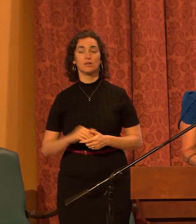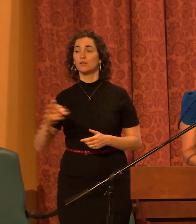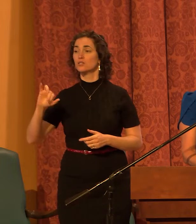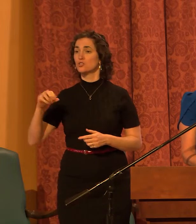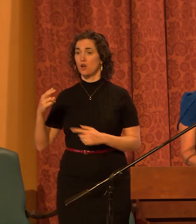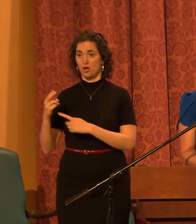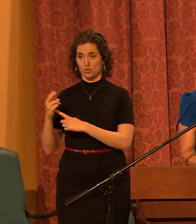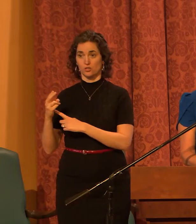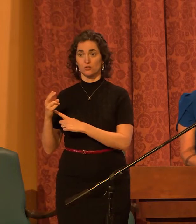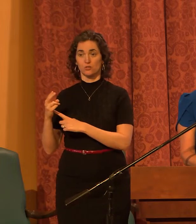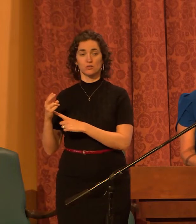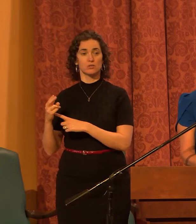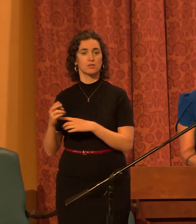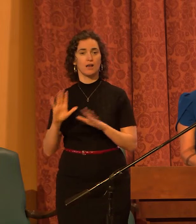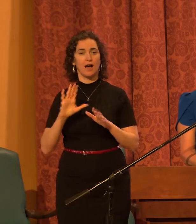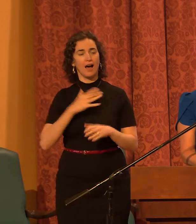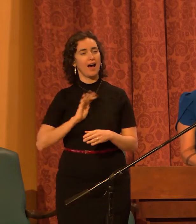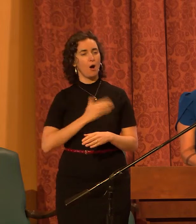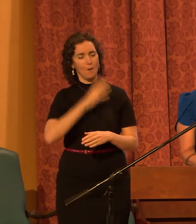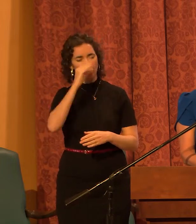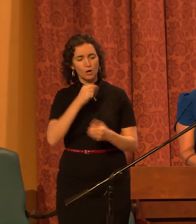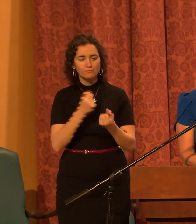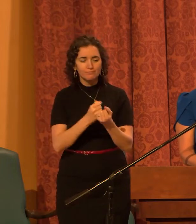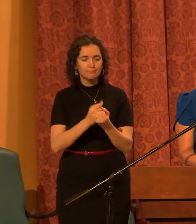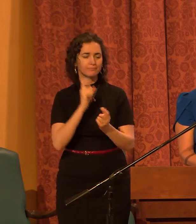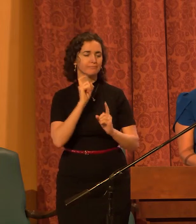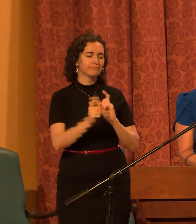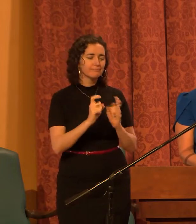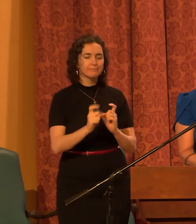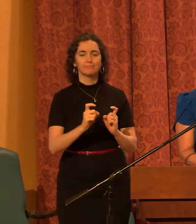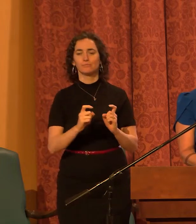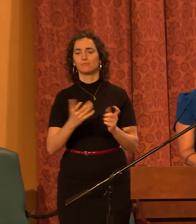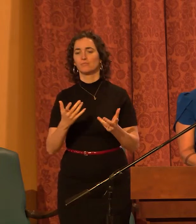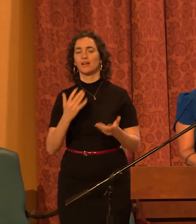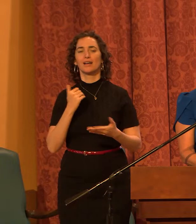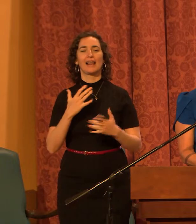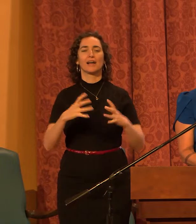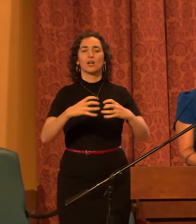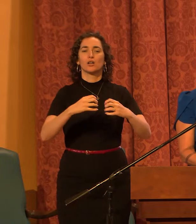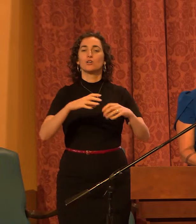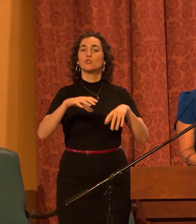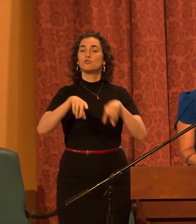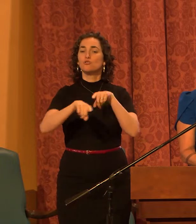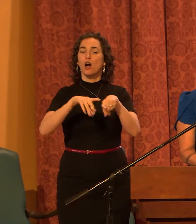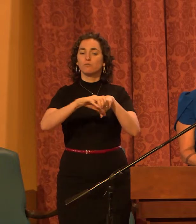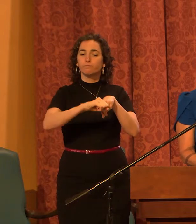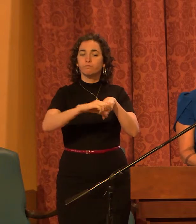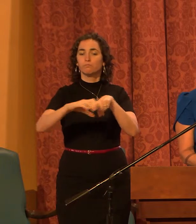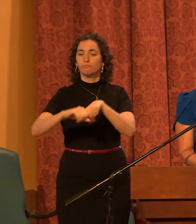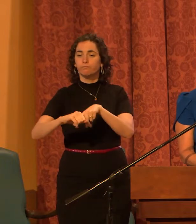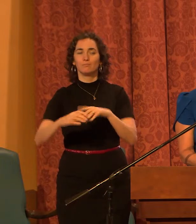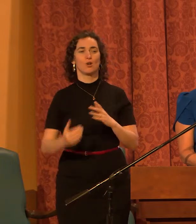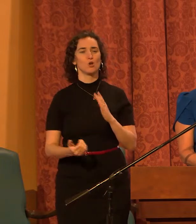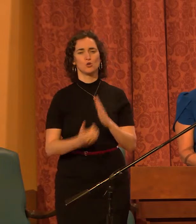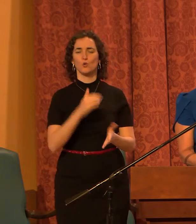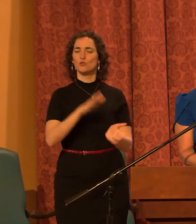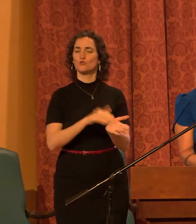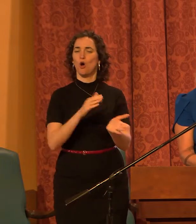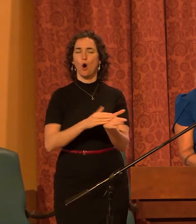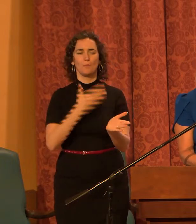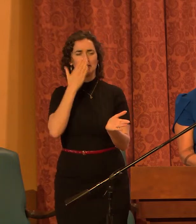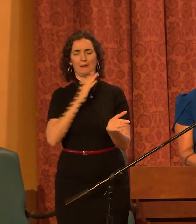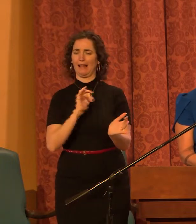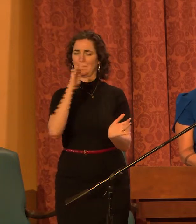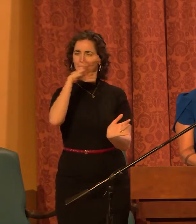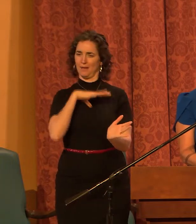Josh doted on our boy and bought him little things to help with his care, like compression socks, new manly soaps to try, or even